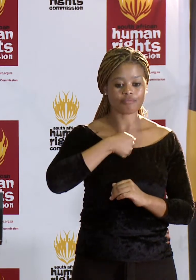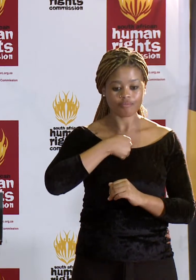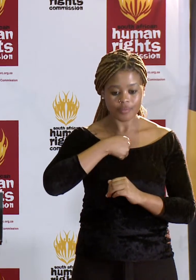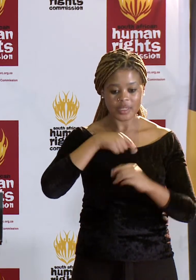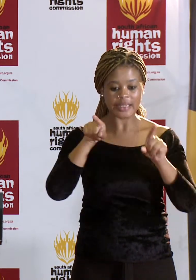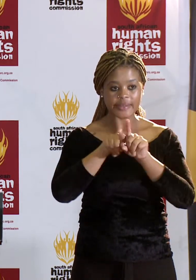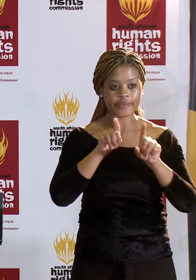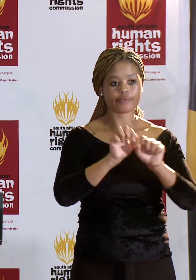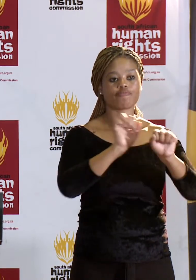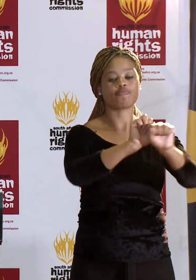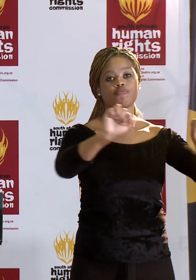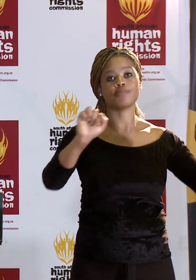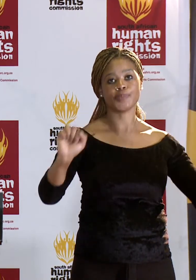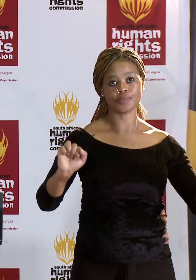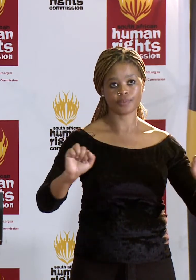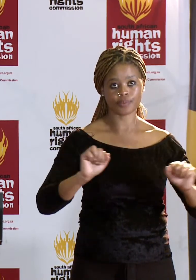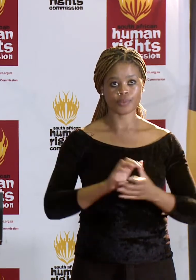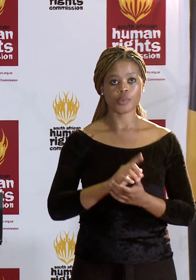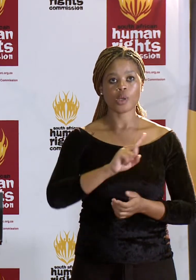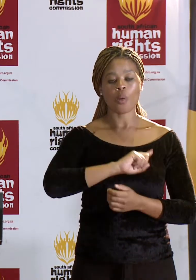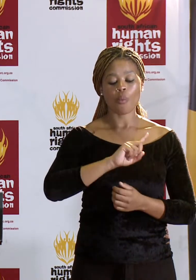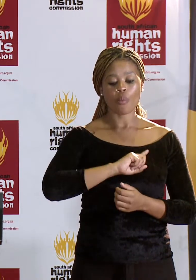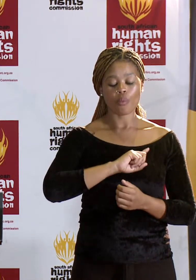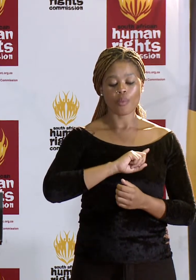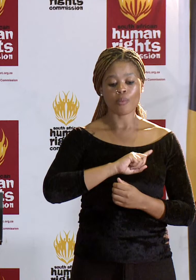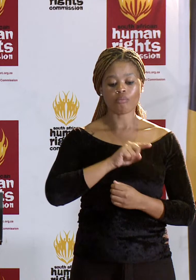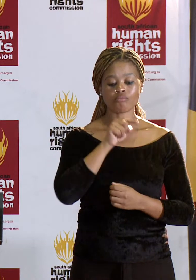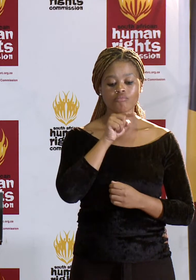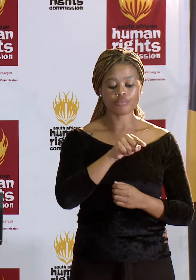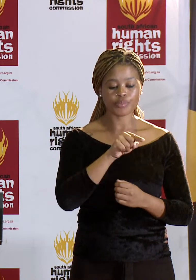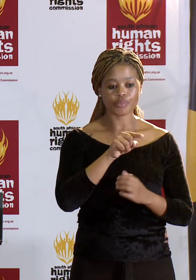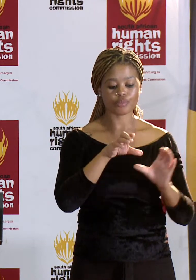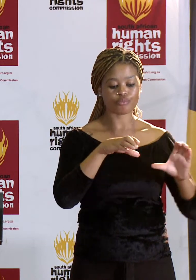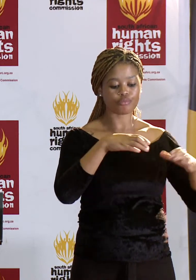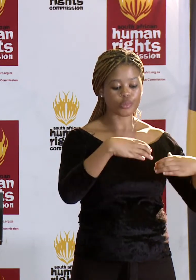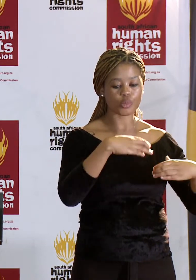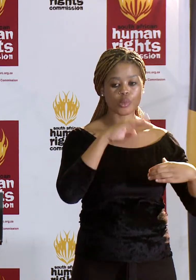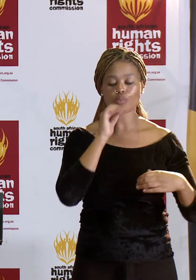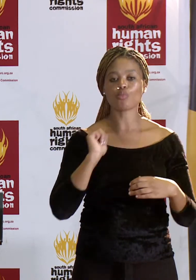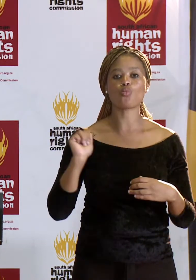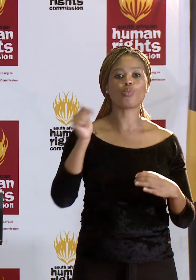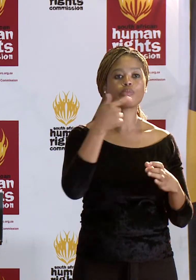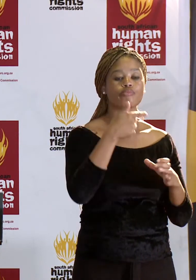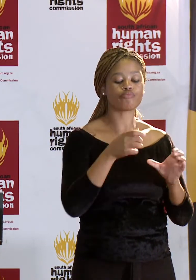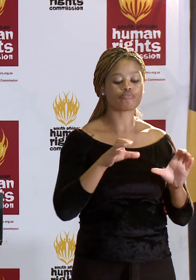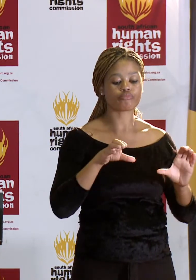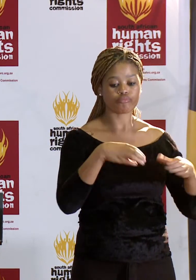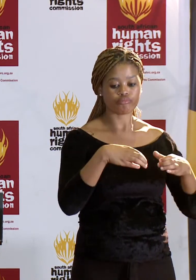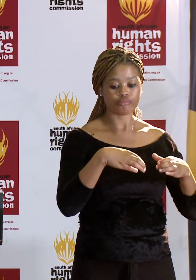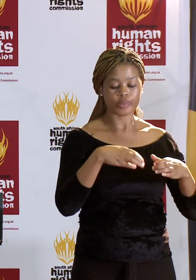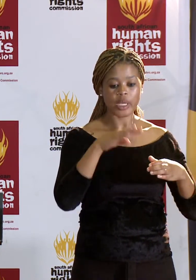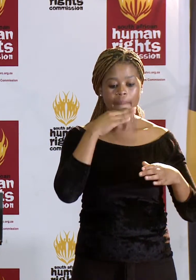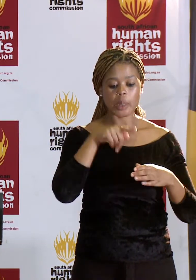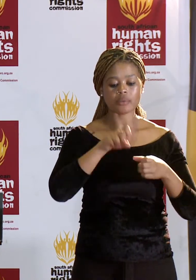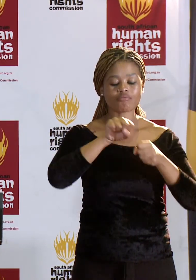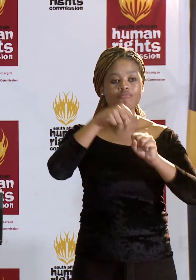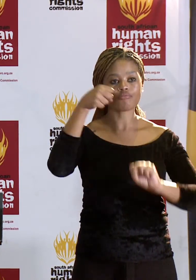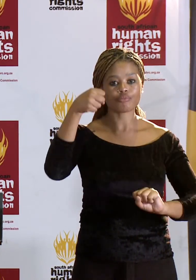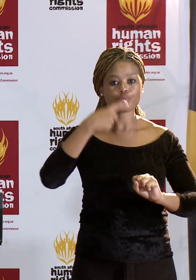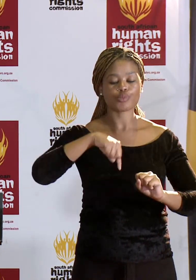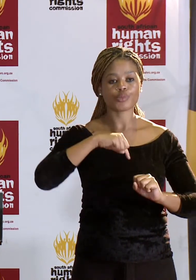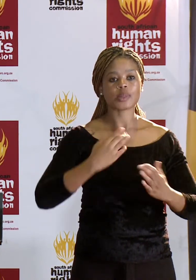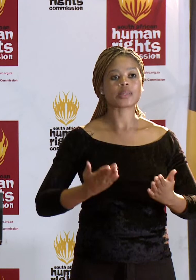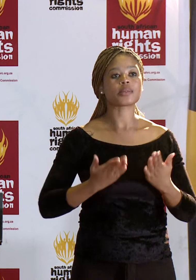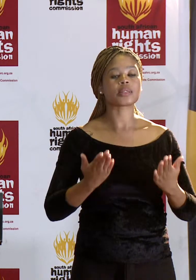as it is yours, because the Commission is everyone's commission. So this charter, which